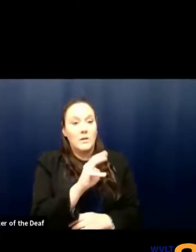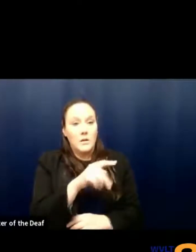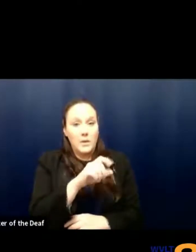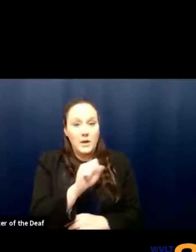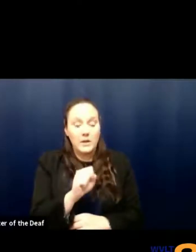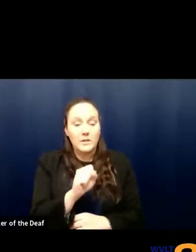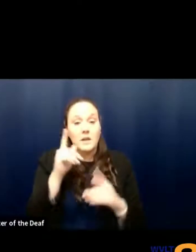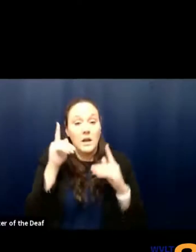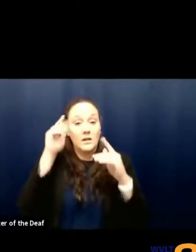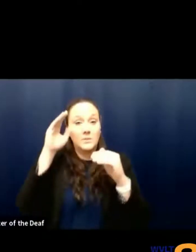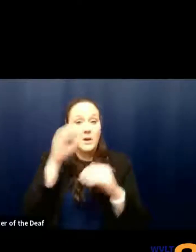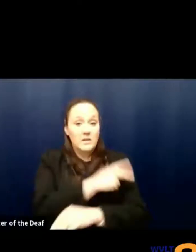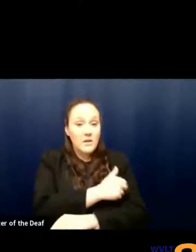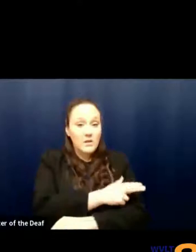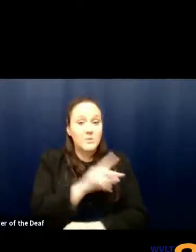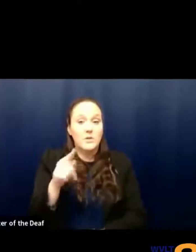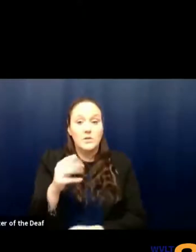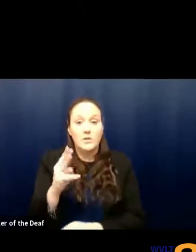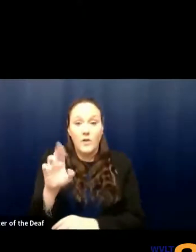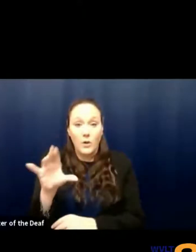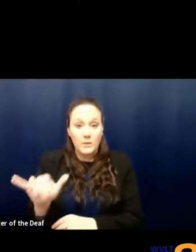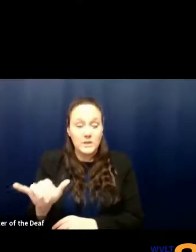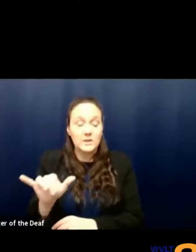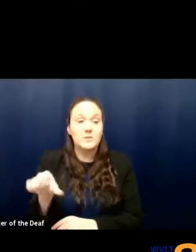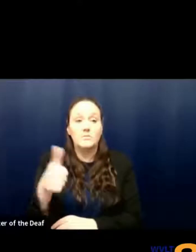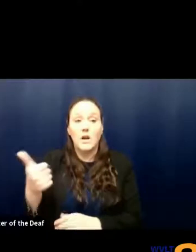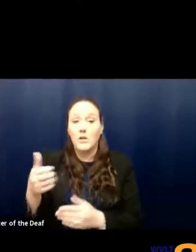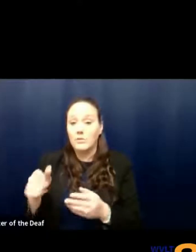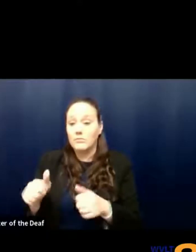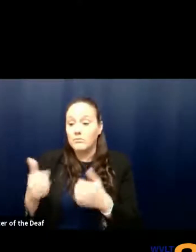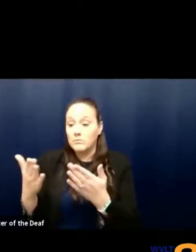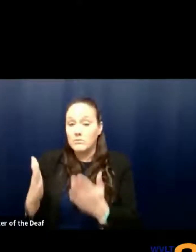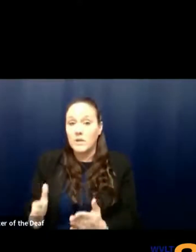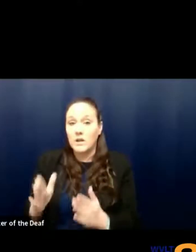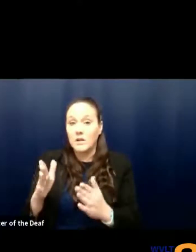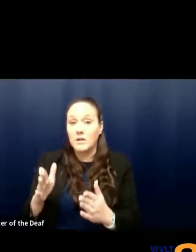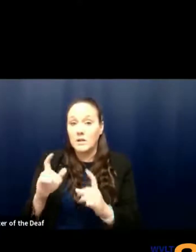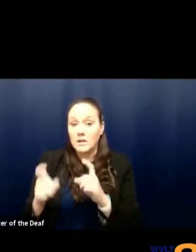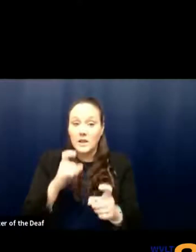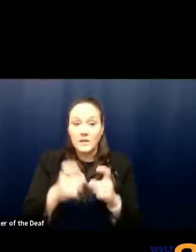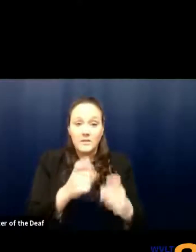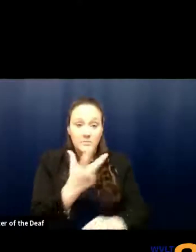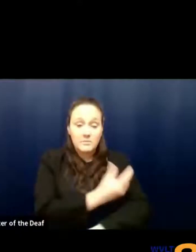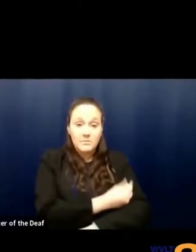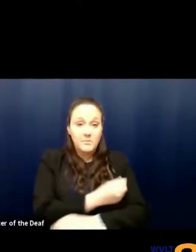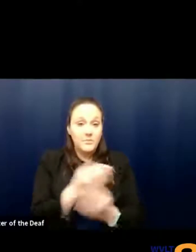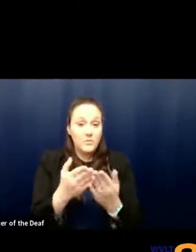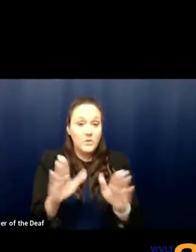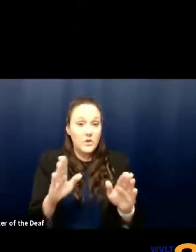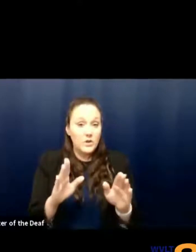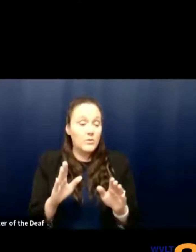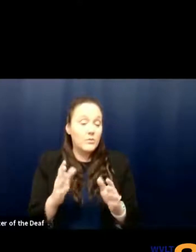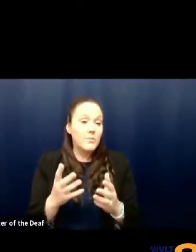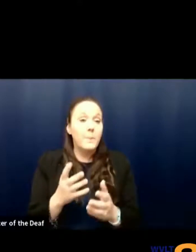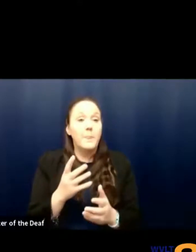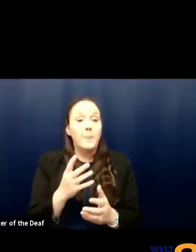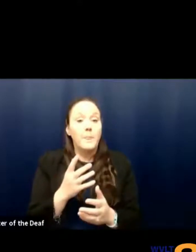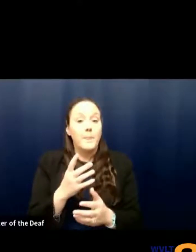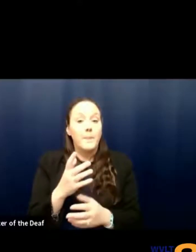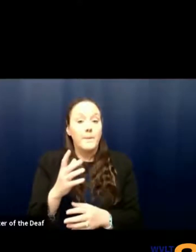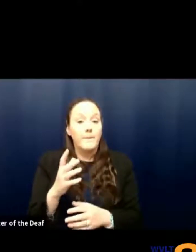hospitals, pharmacies, and other providers being able to provide vaccines to the general public, are there plans to establish a clearinghouse for